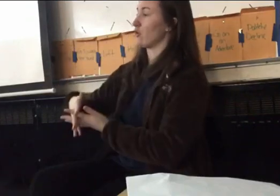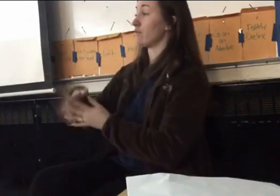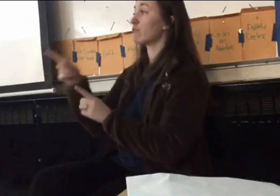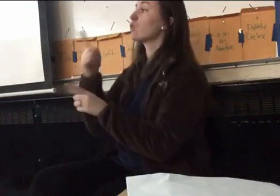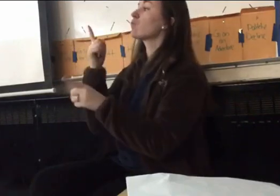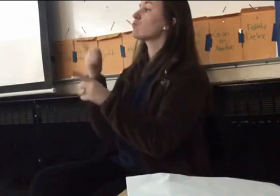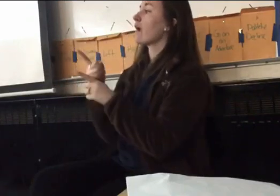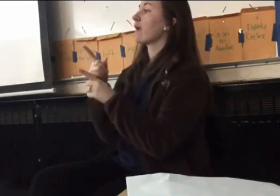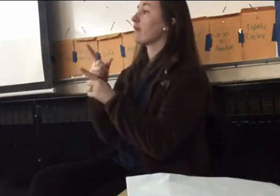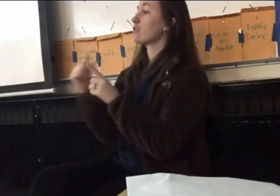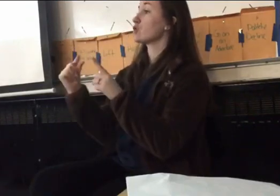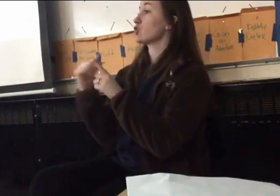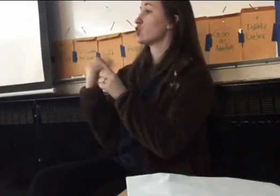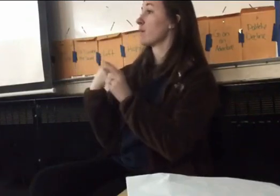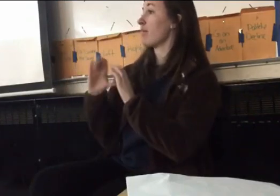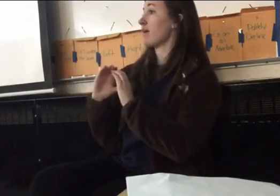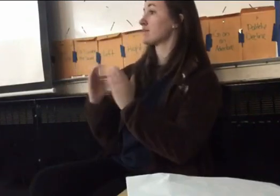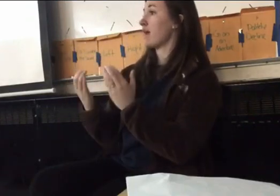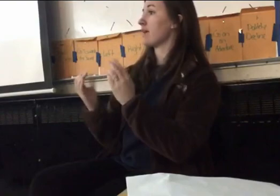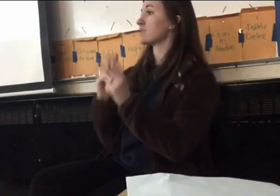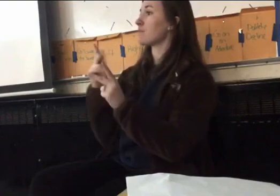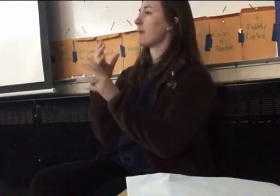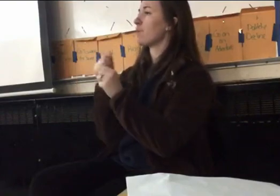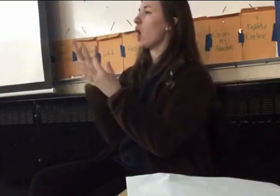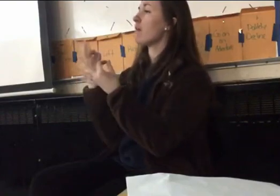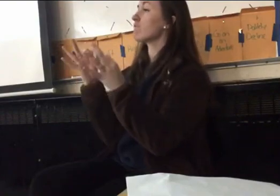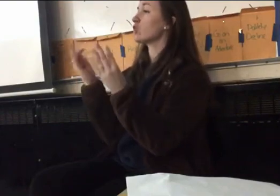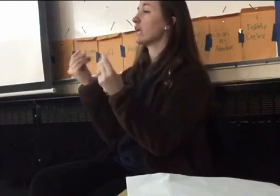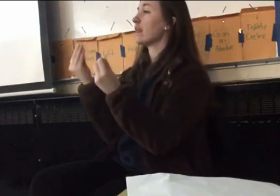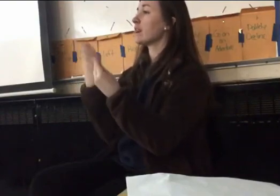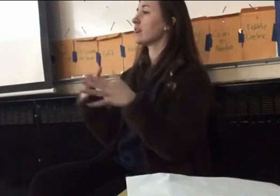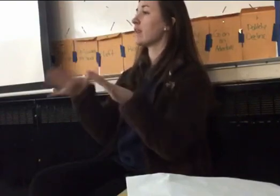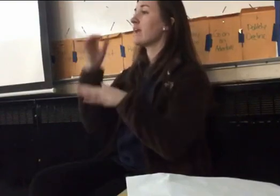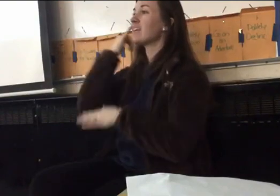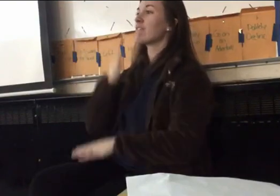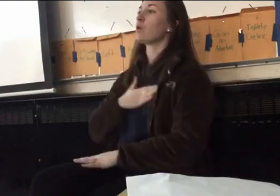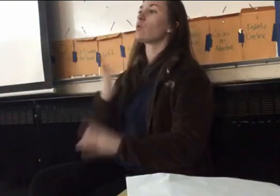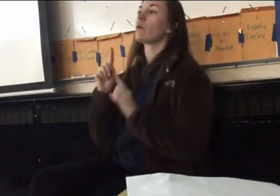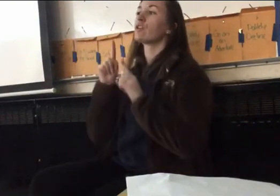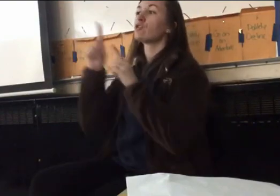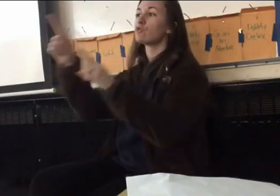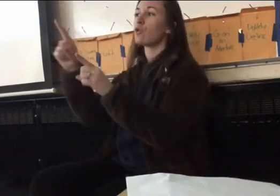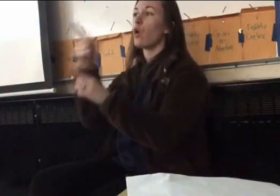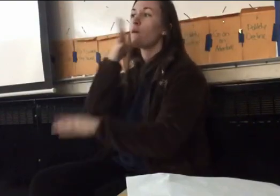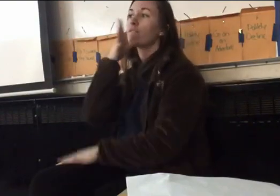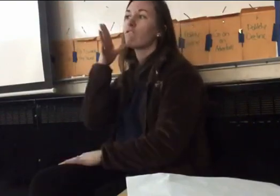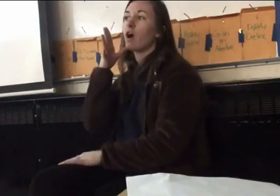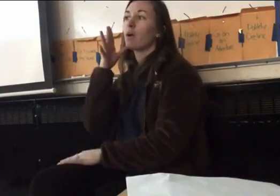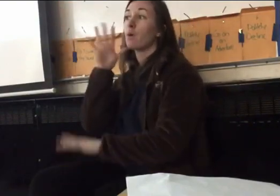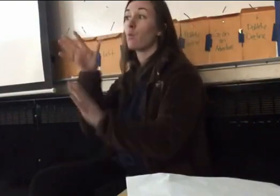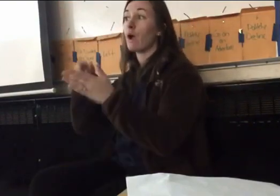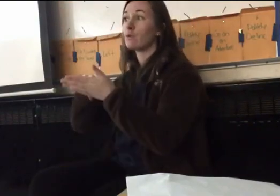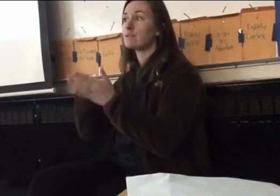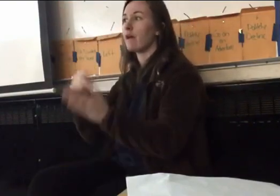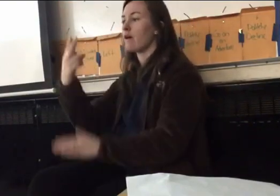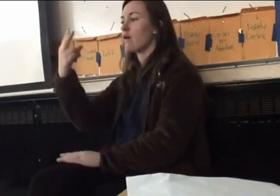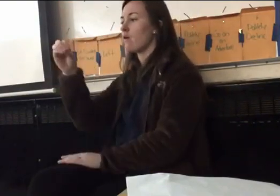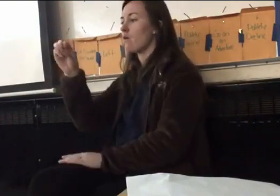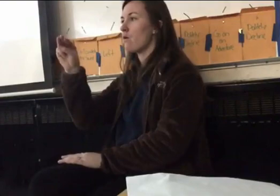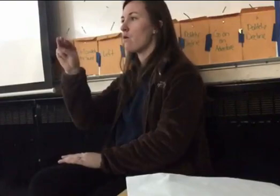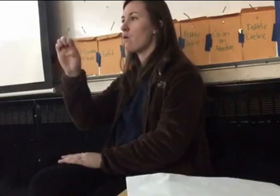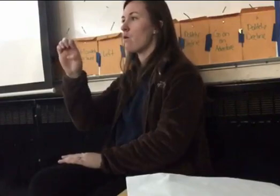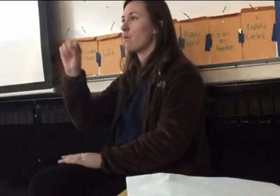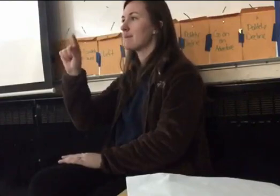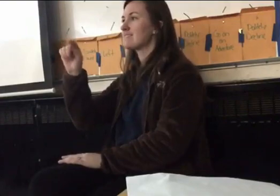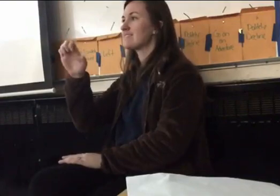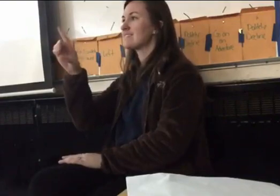last class where people got free land to go farm. What term was that? Homestead. Yep. And if other people other than